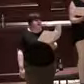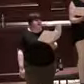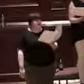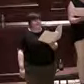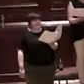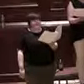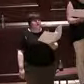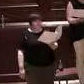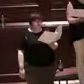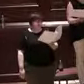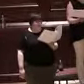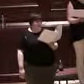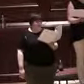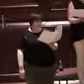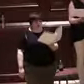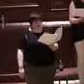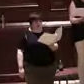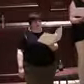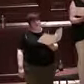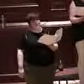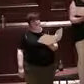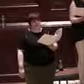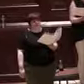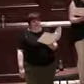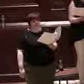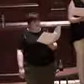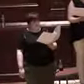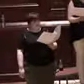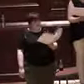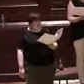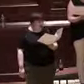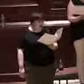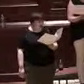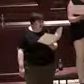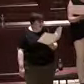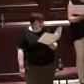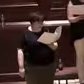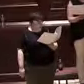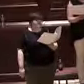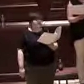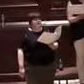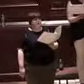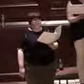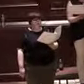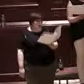Through the dark.